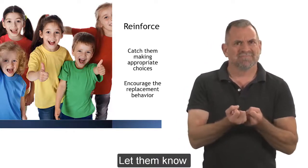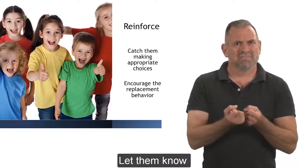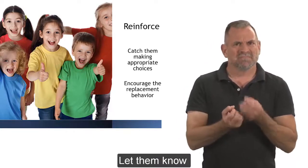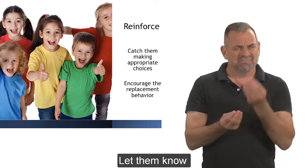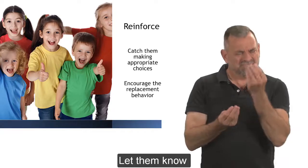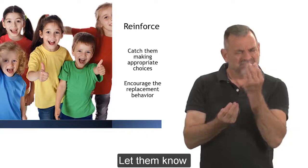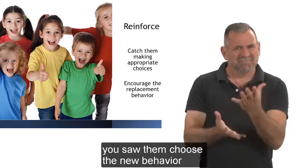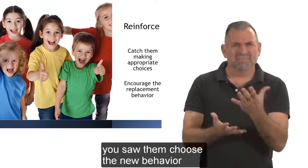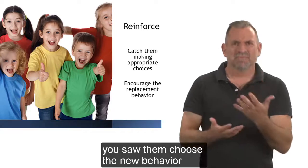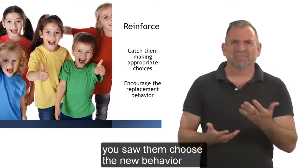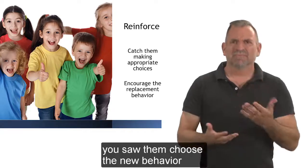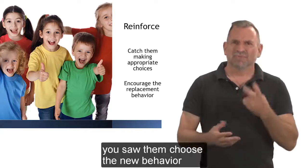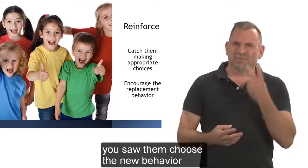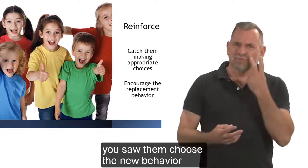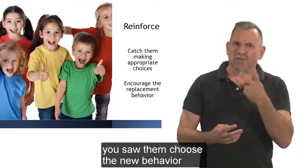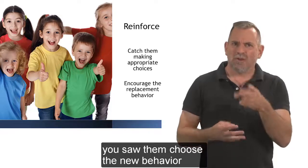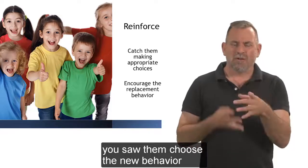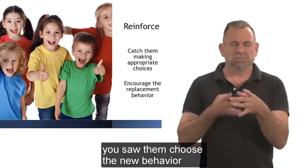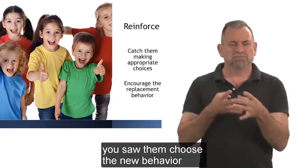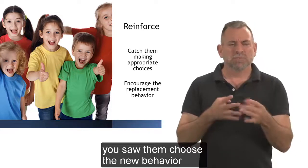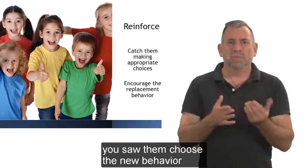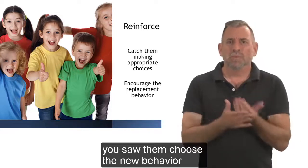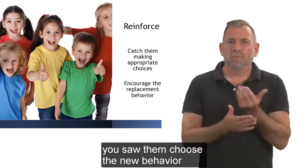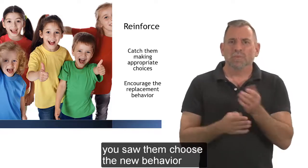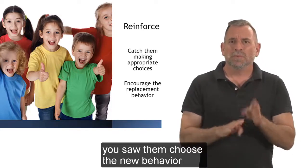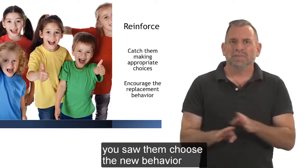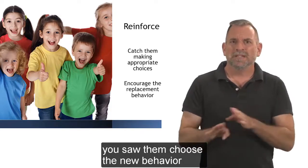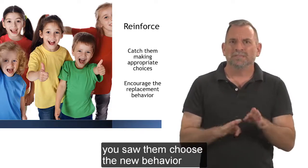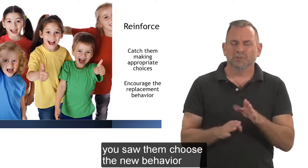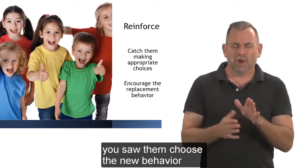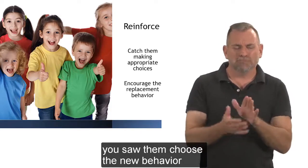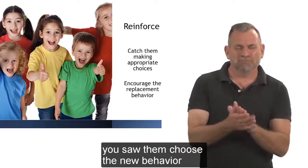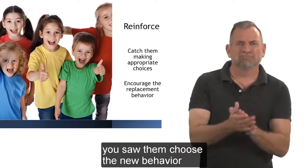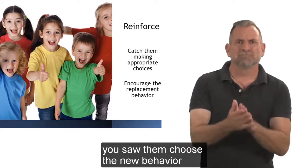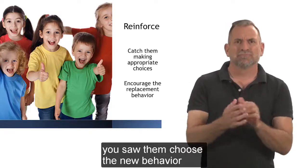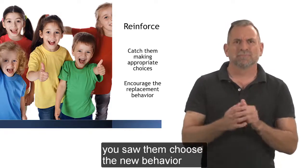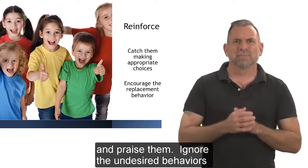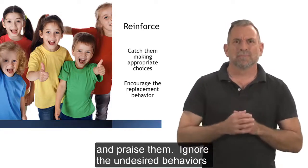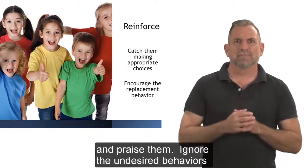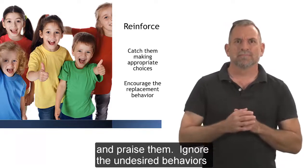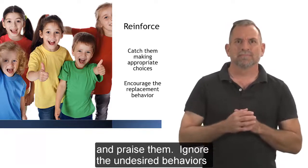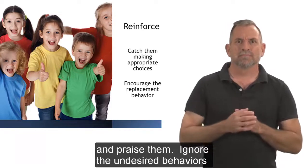Let them know you saw them choose the new behavior and praise them.